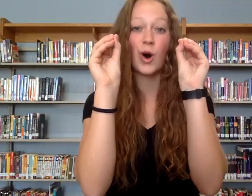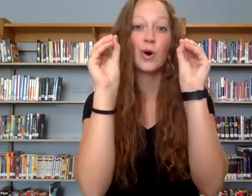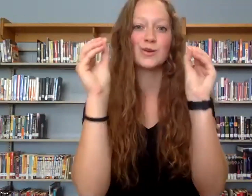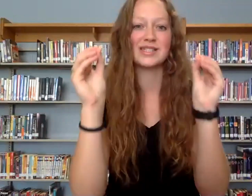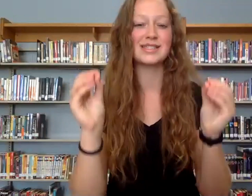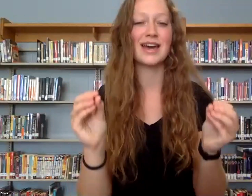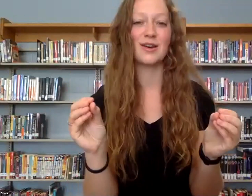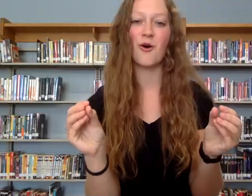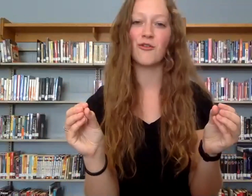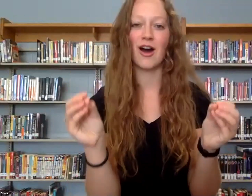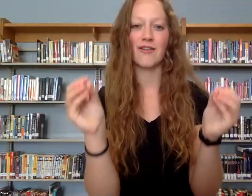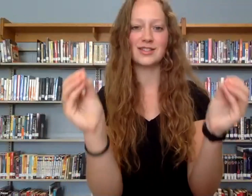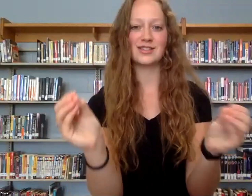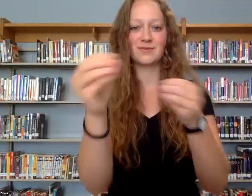O's instead. O for office.